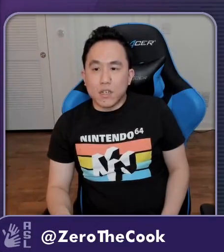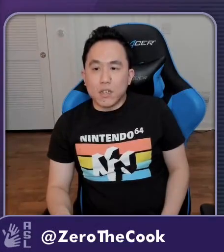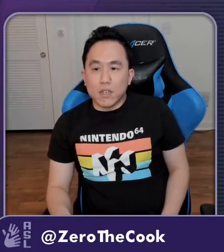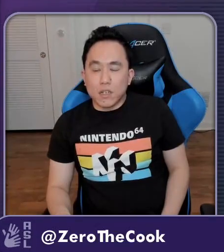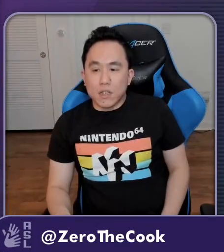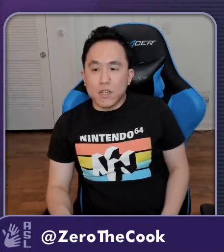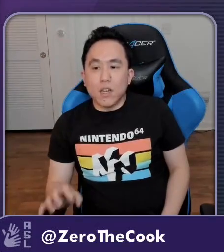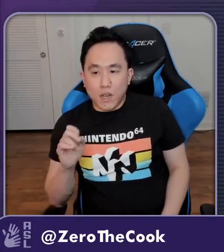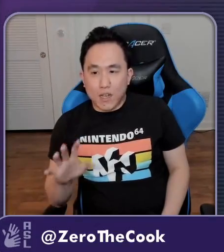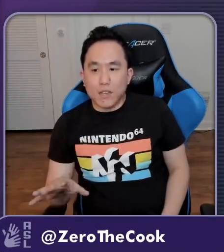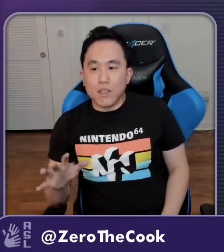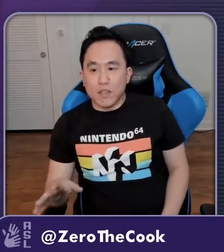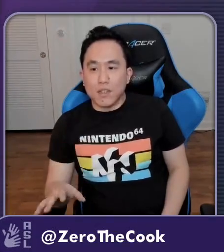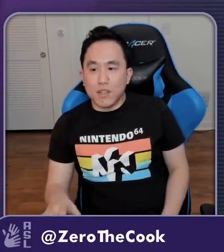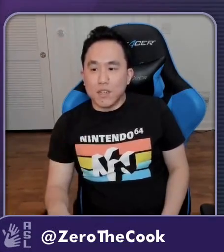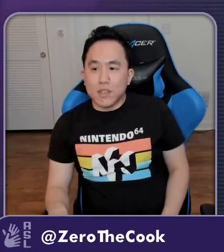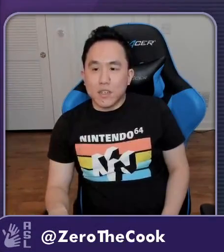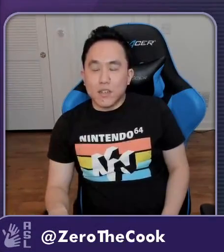was late